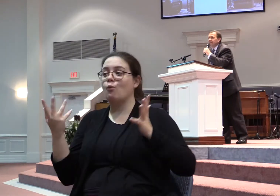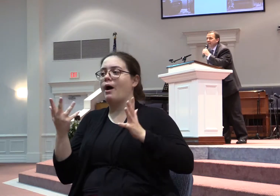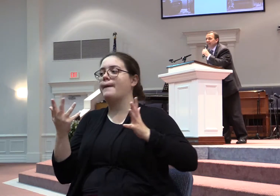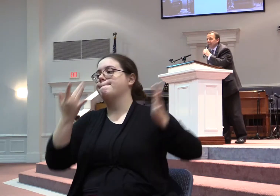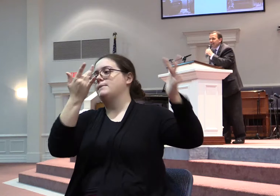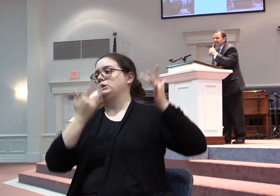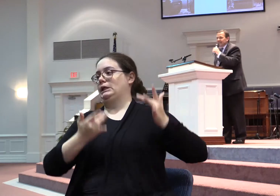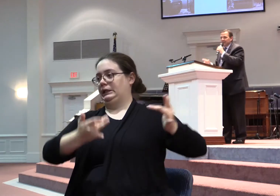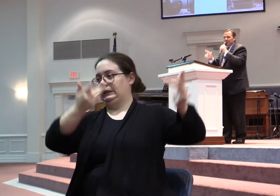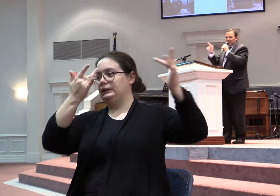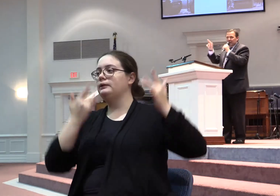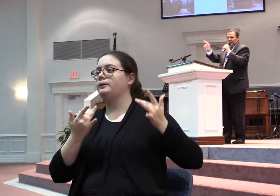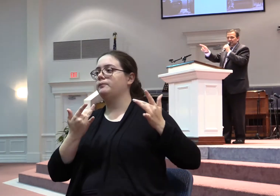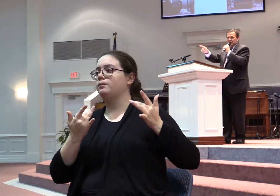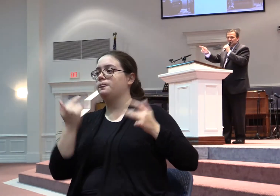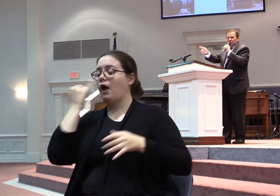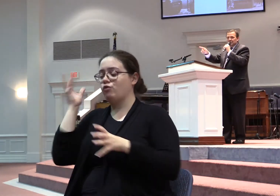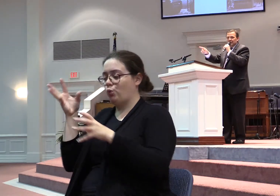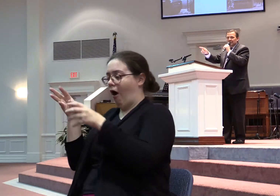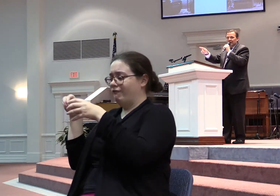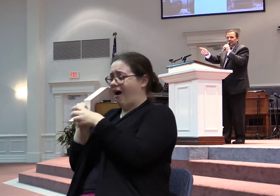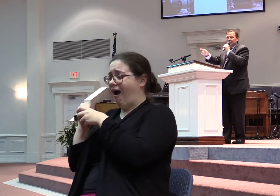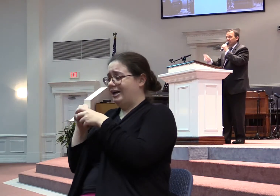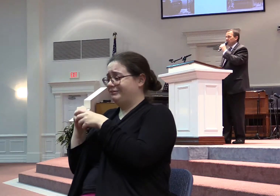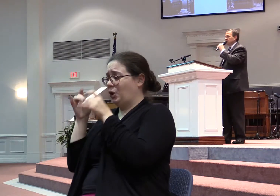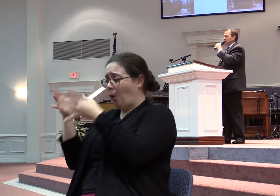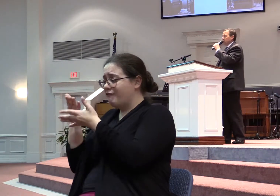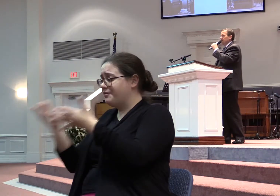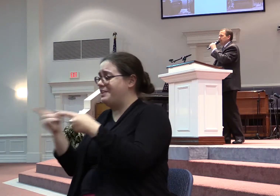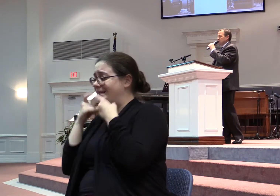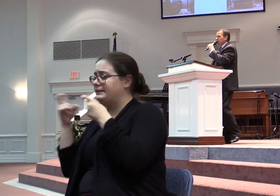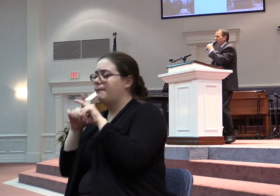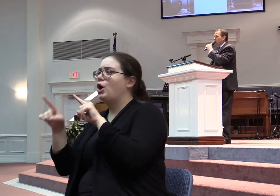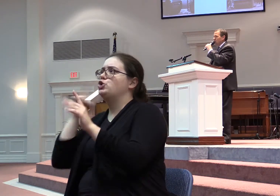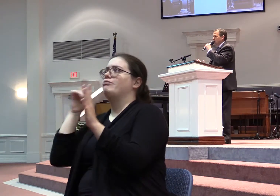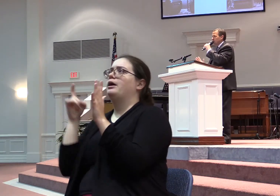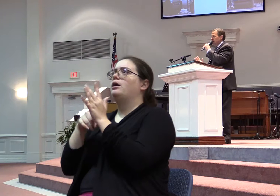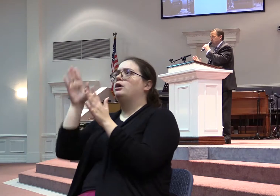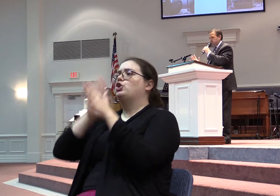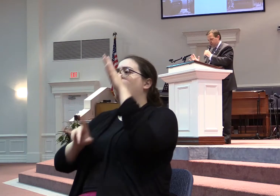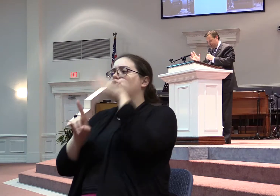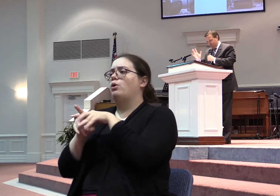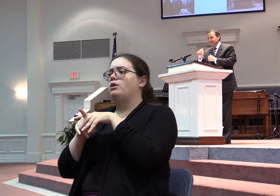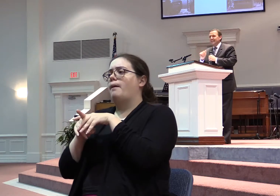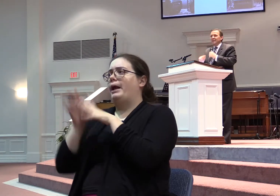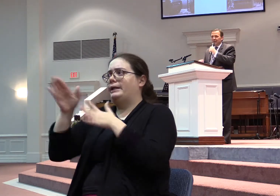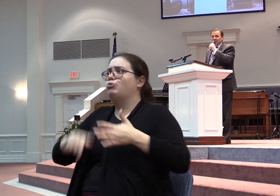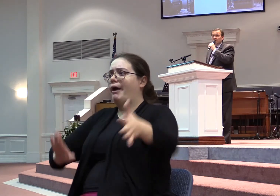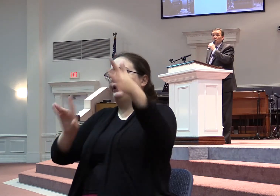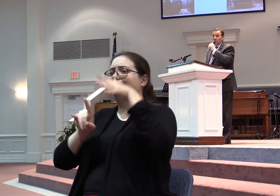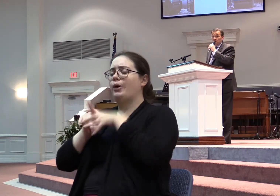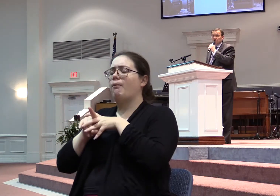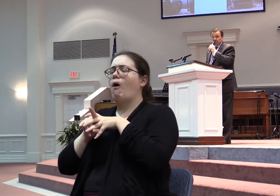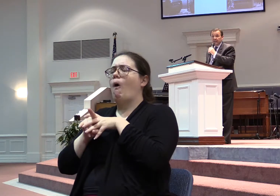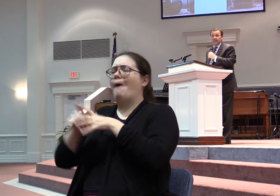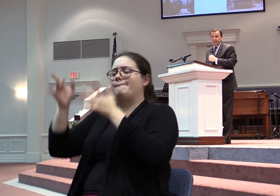mercy. Right. Anytime you're involved in junk you shouldn't be involved in, and you can still recognize when God walks in the place, that's